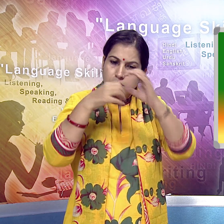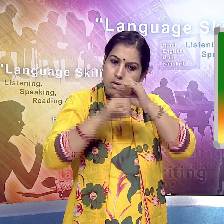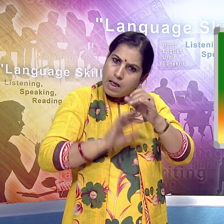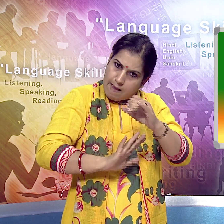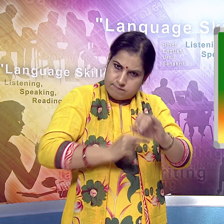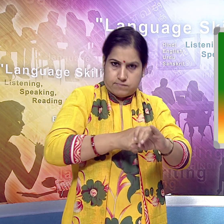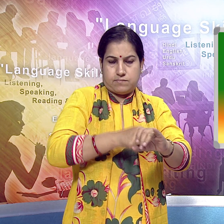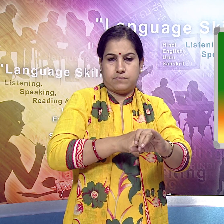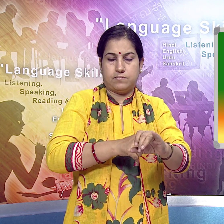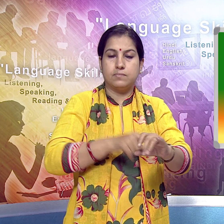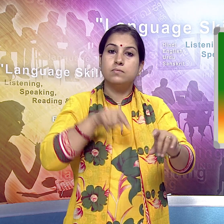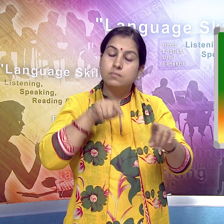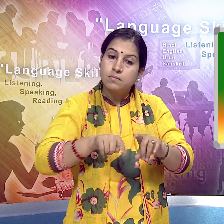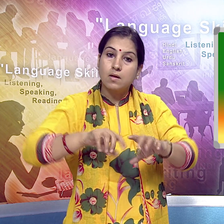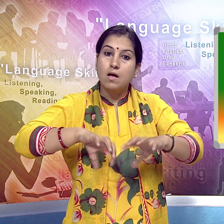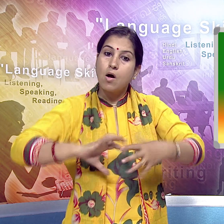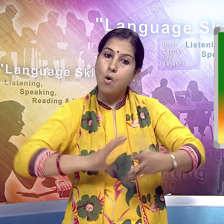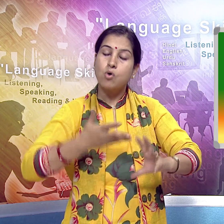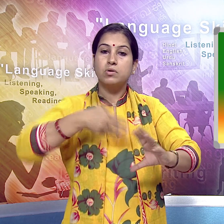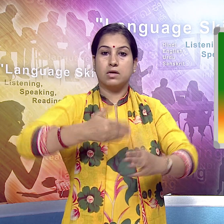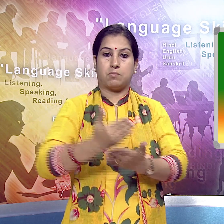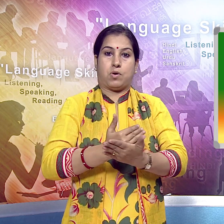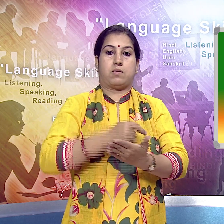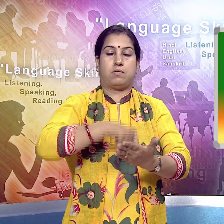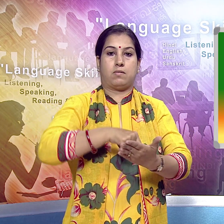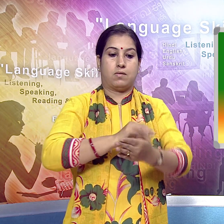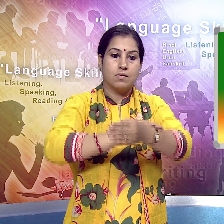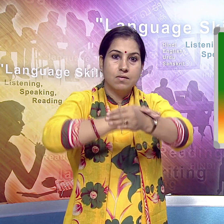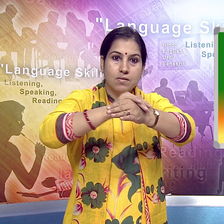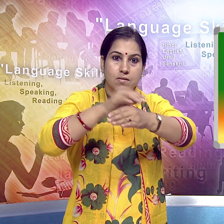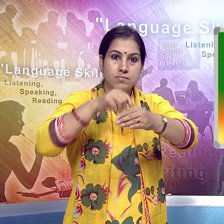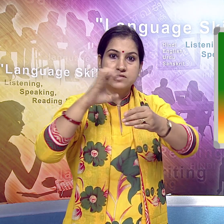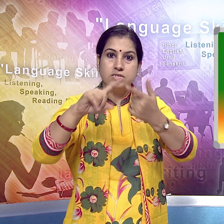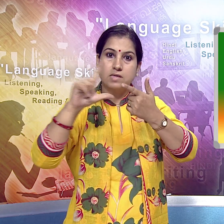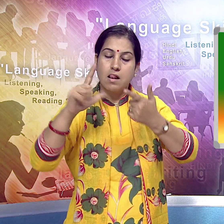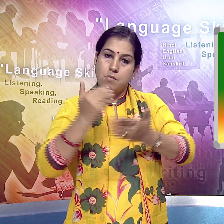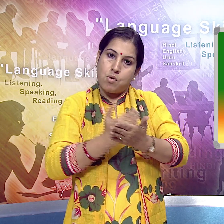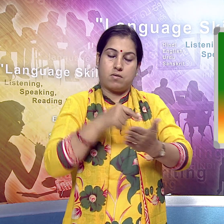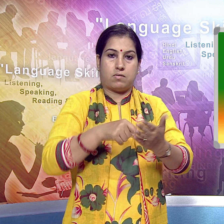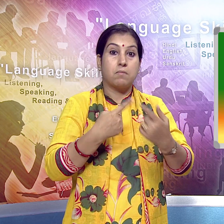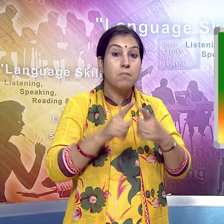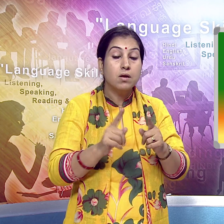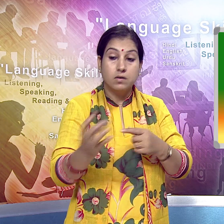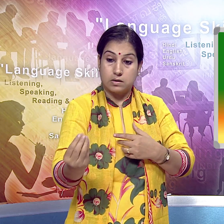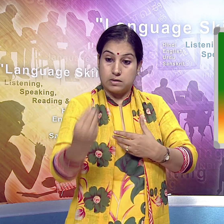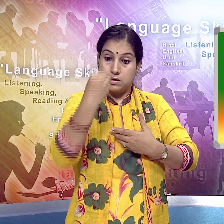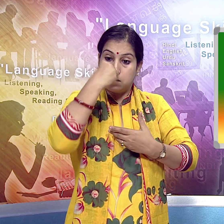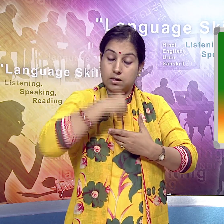is how it protects the cell membrane and the cell, but it has to be eaten from the